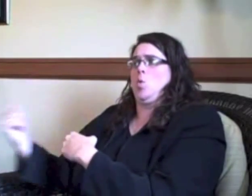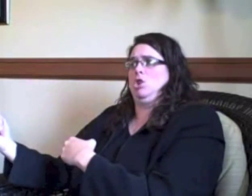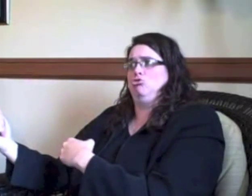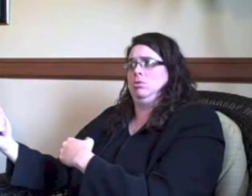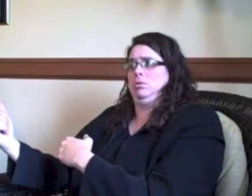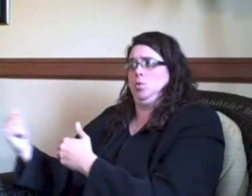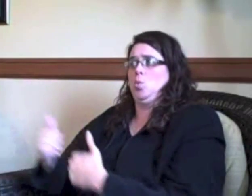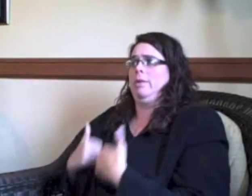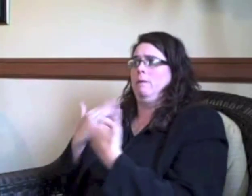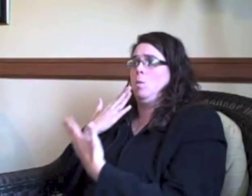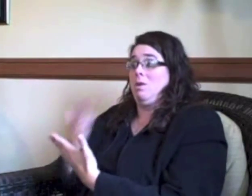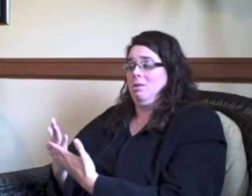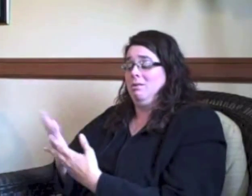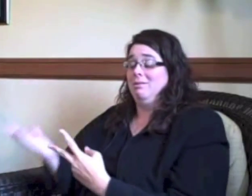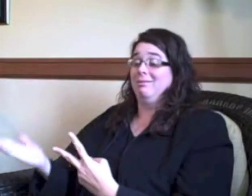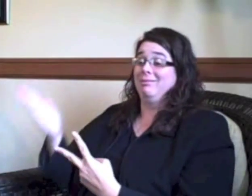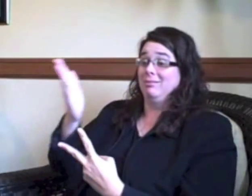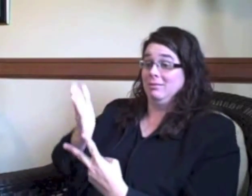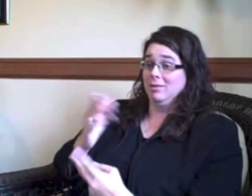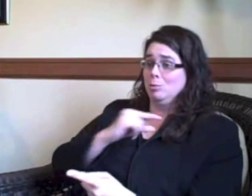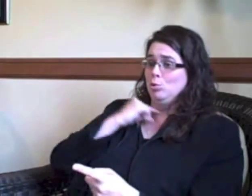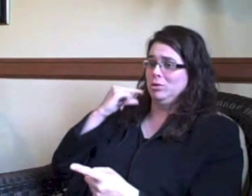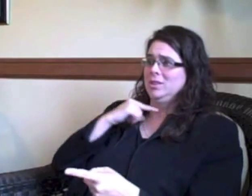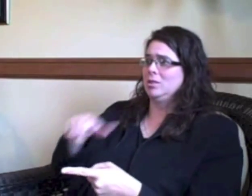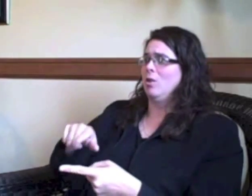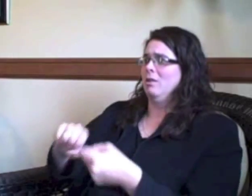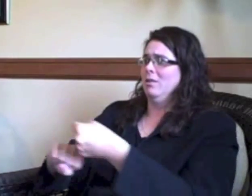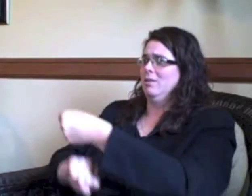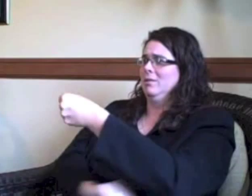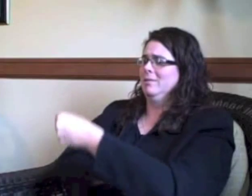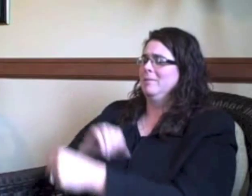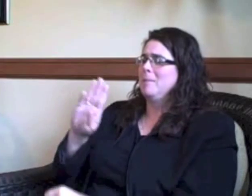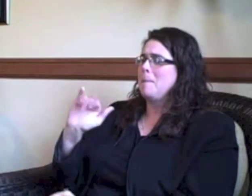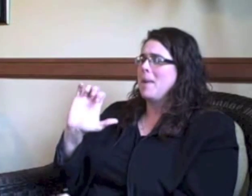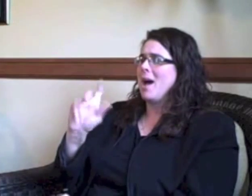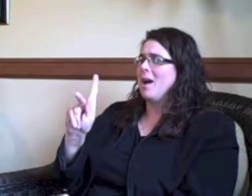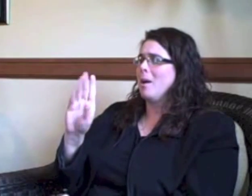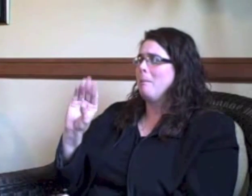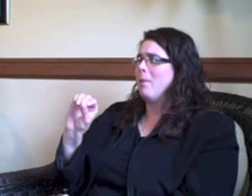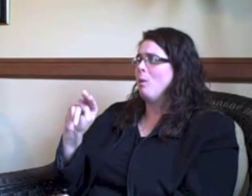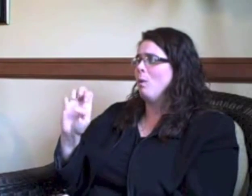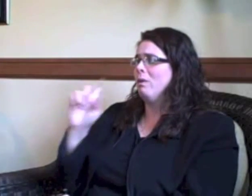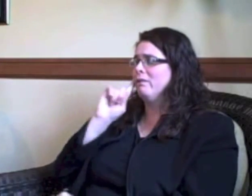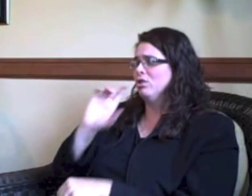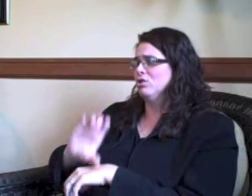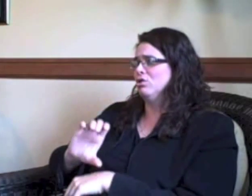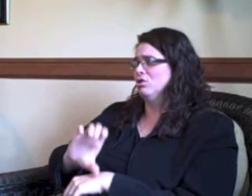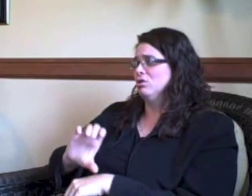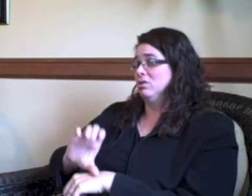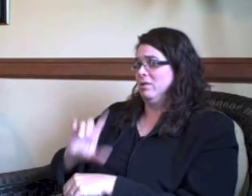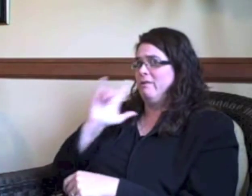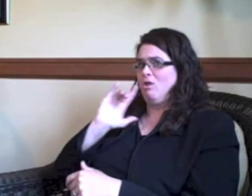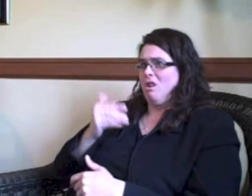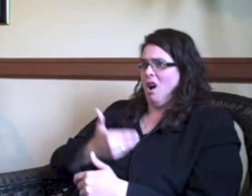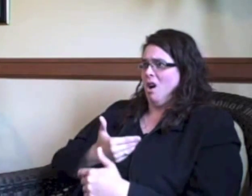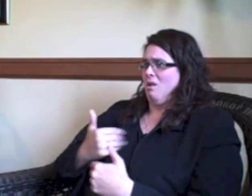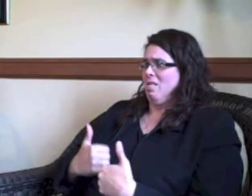can support them. And that's part of my calling. And then I pray for the priests, because they are the backbone of